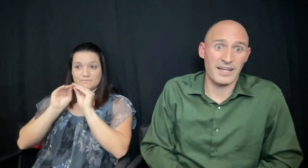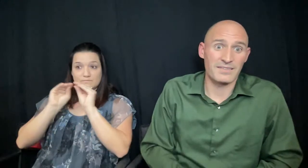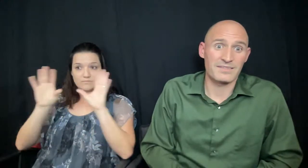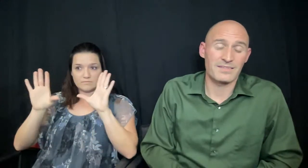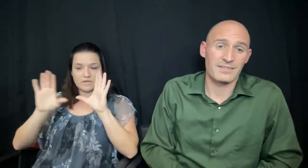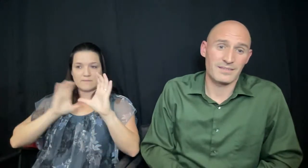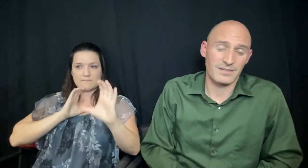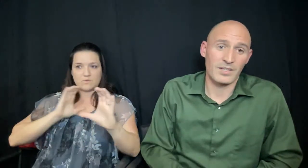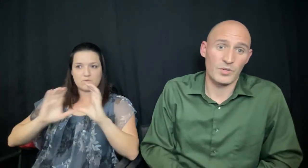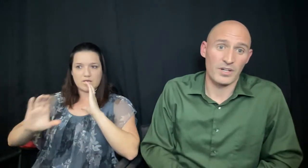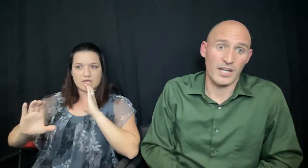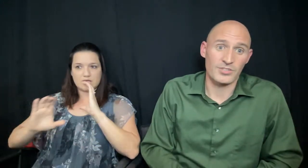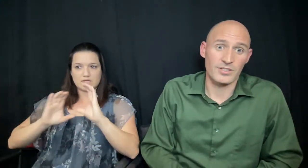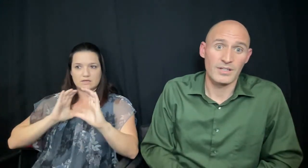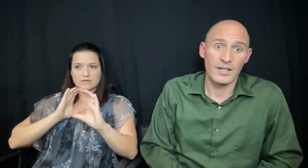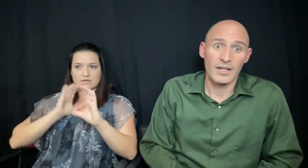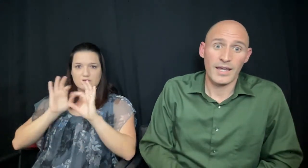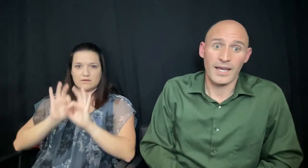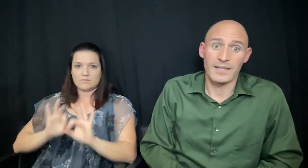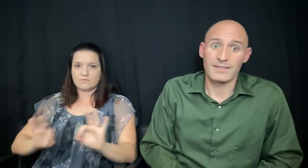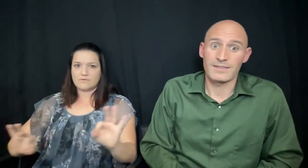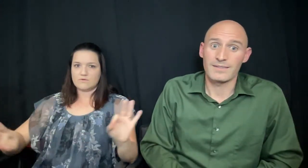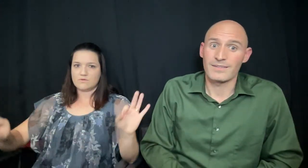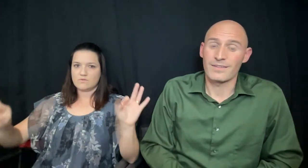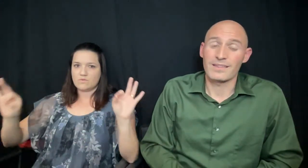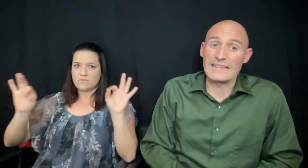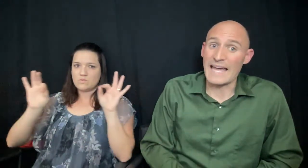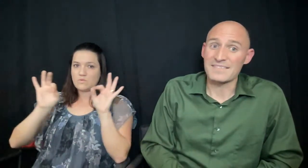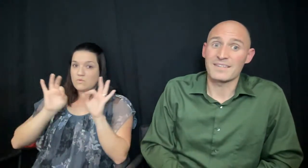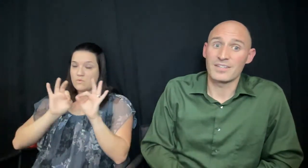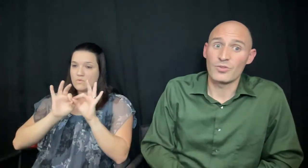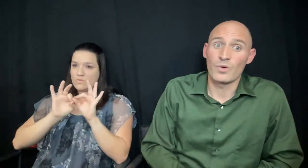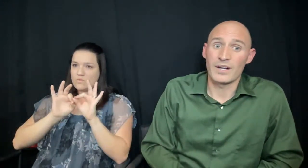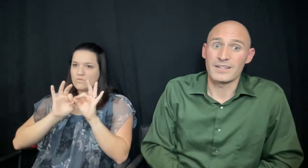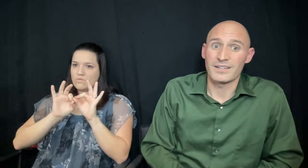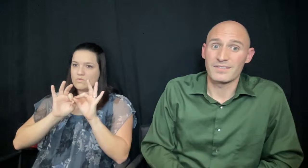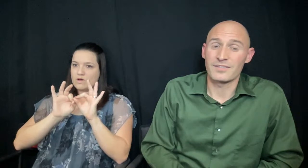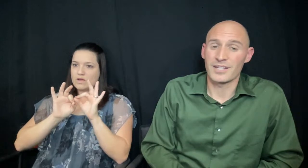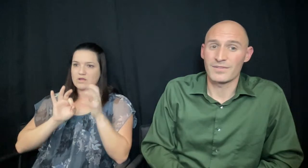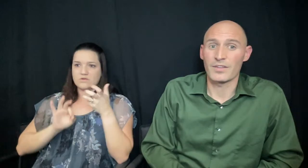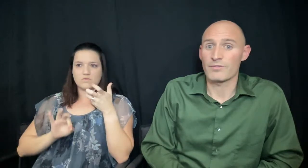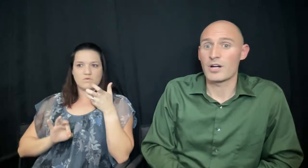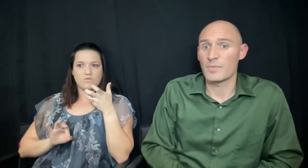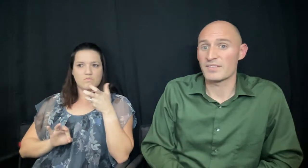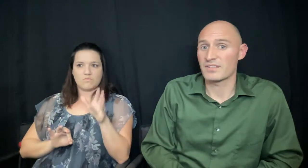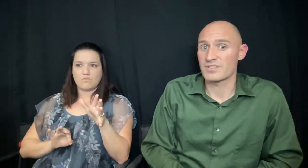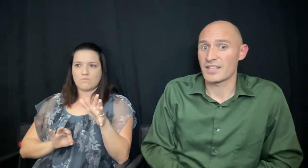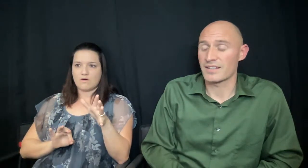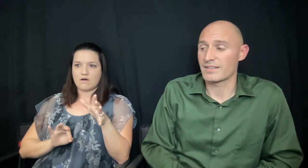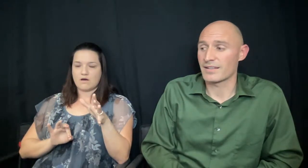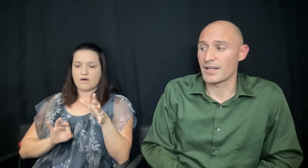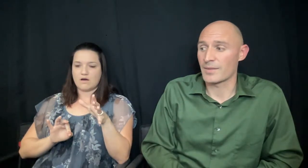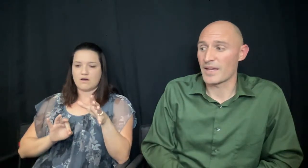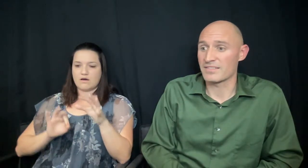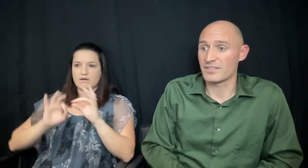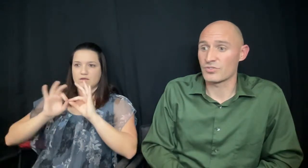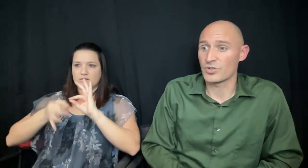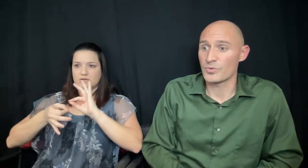concise communication. And the last thing you want is to convey the wrong message. And as an